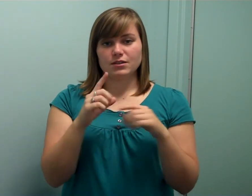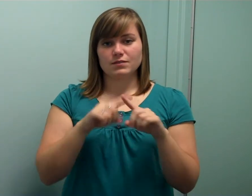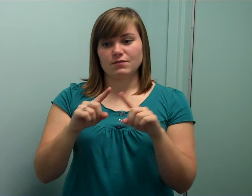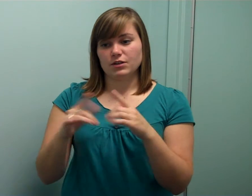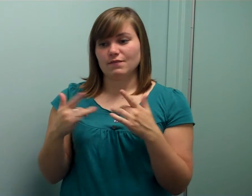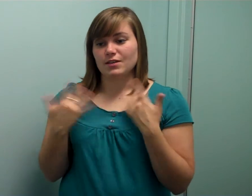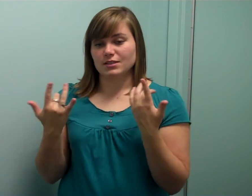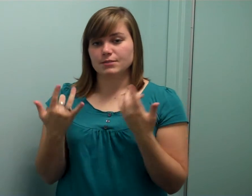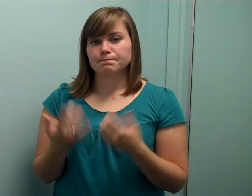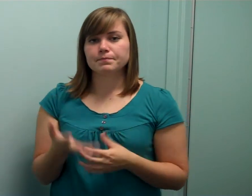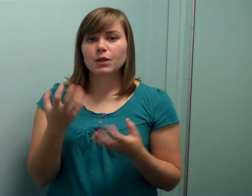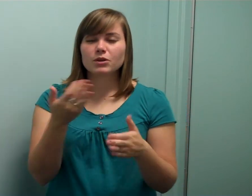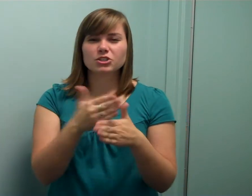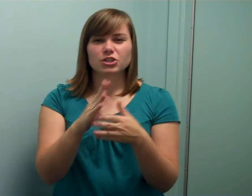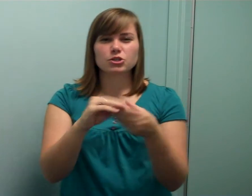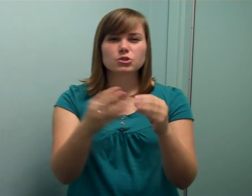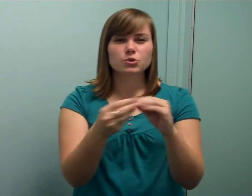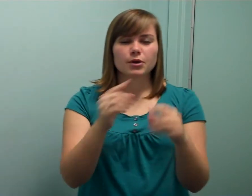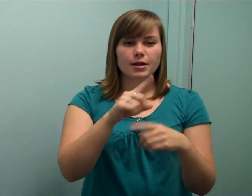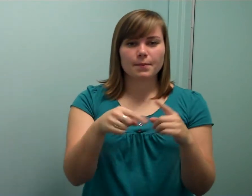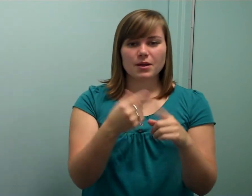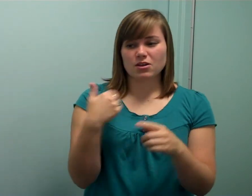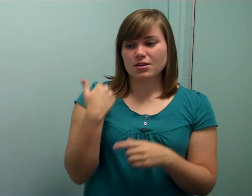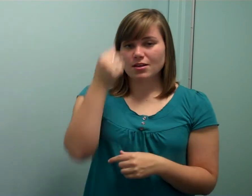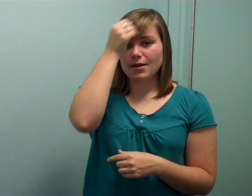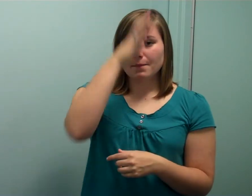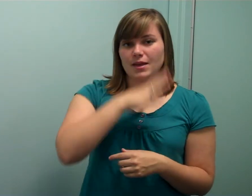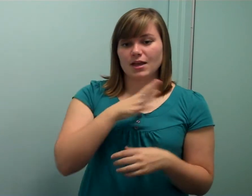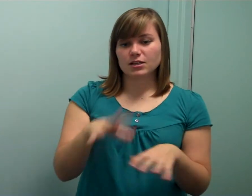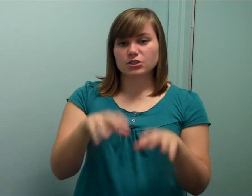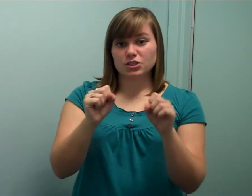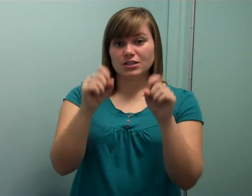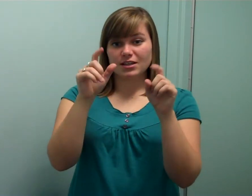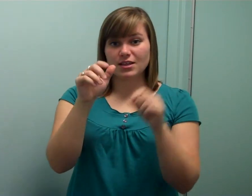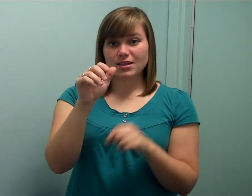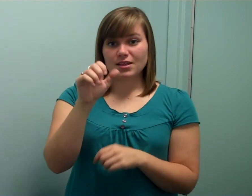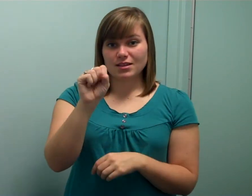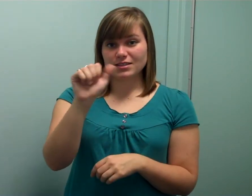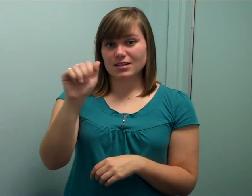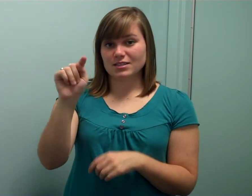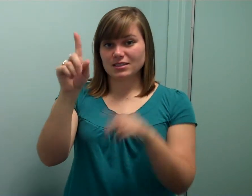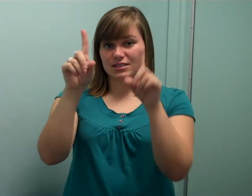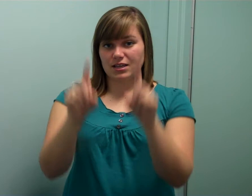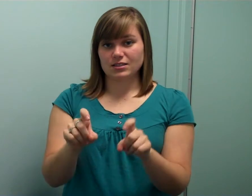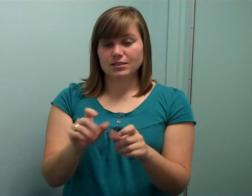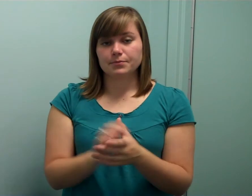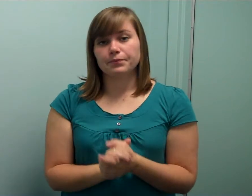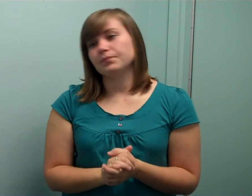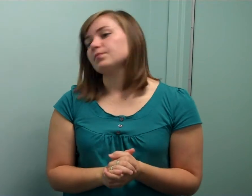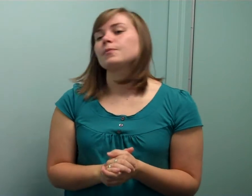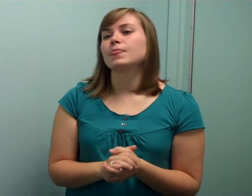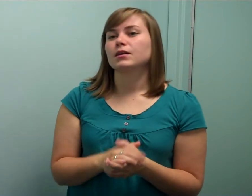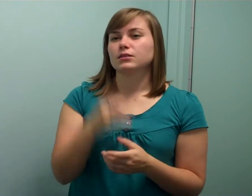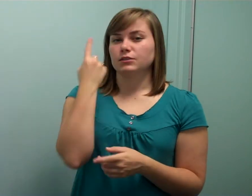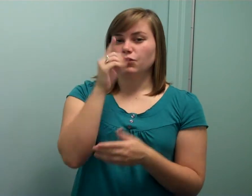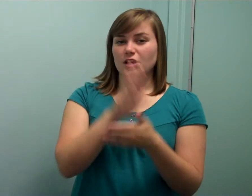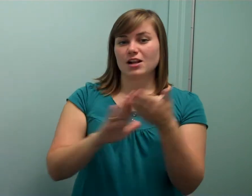story with you about a young man who took the Scholastic Aptitude Test, the SAT, as part of the college entrance